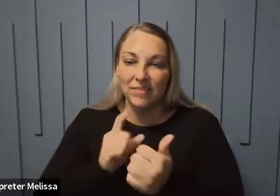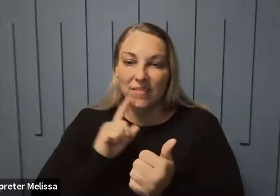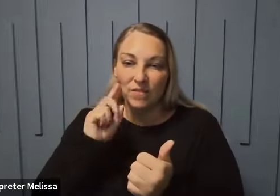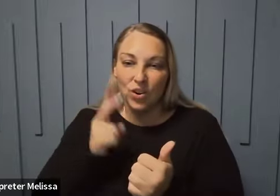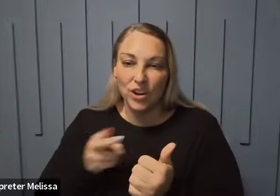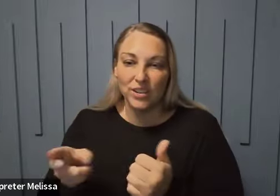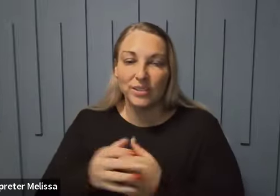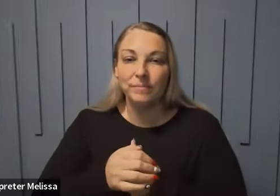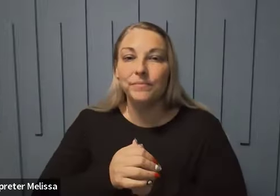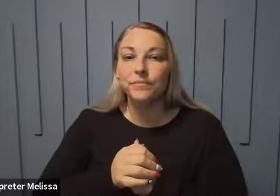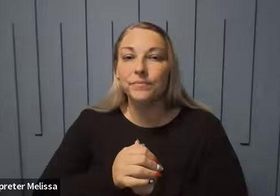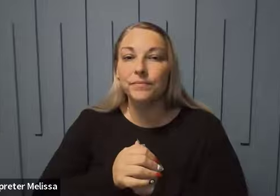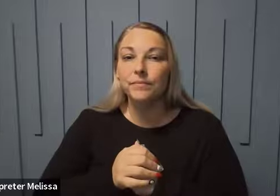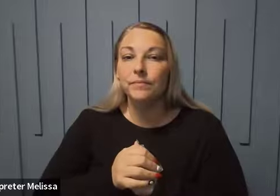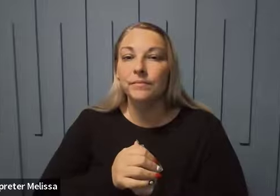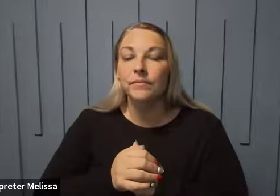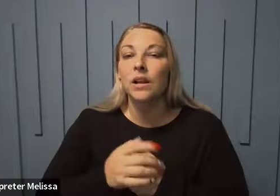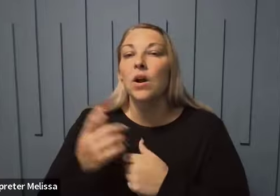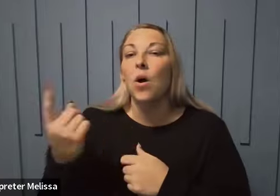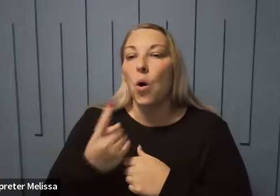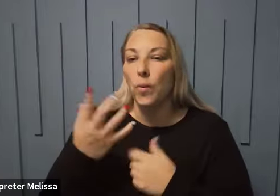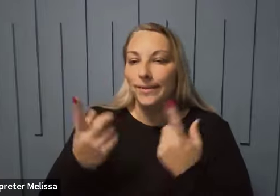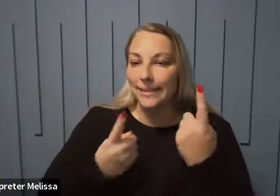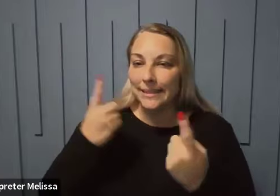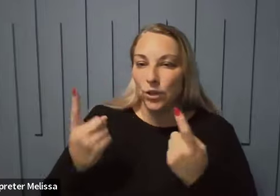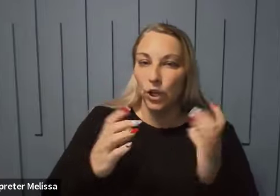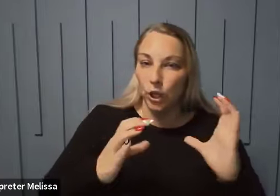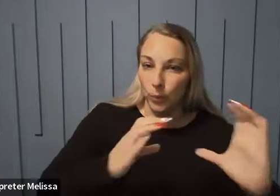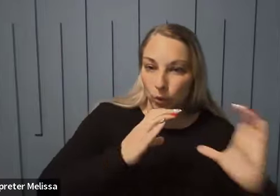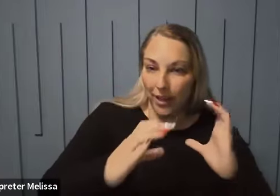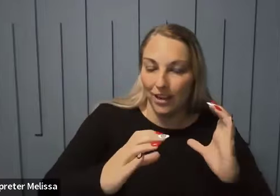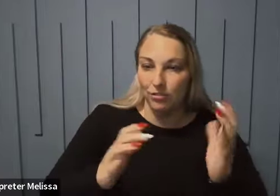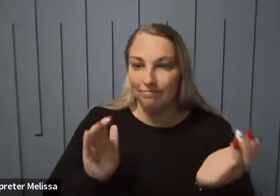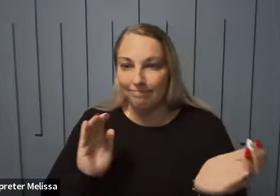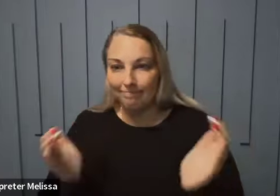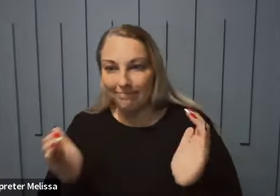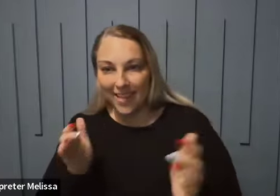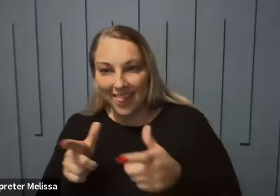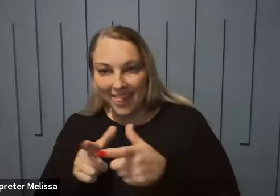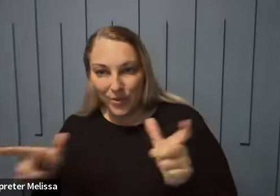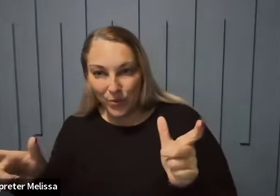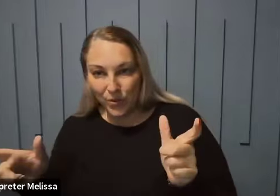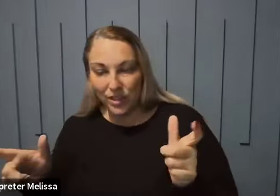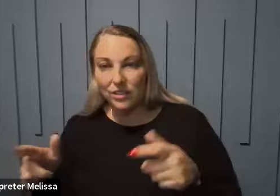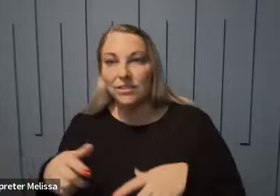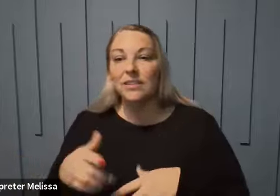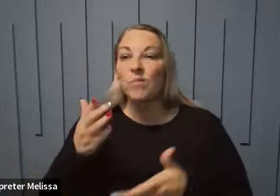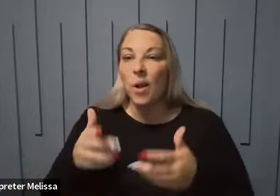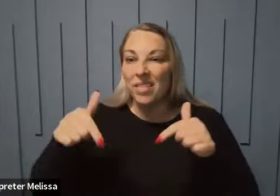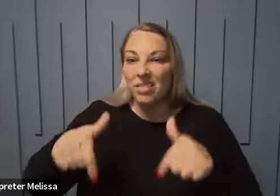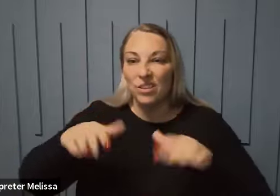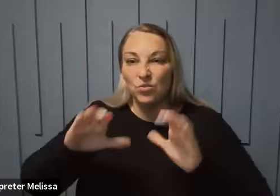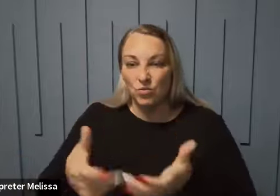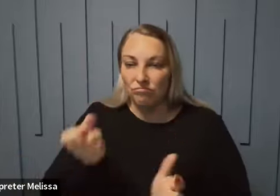So then we're always considering here at ISD communication versus language. And we probably, all of us here in this group,